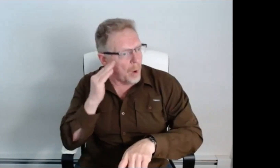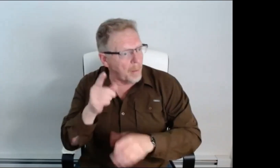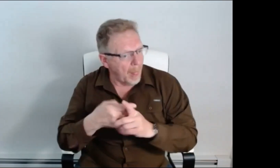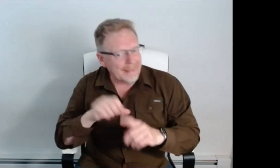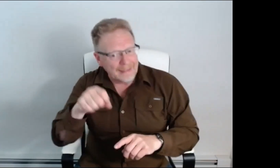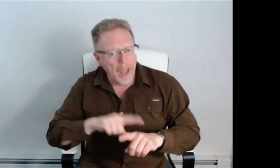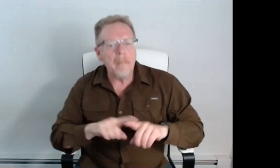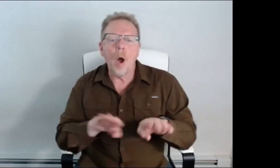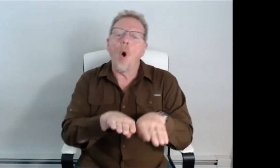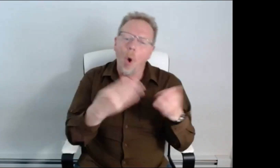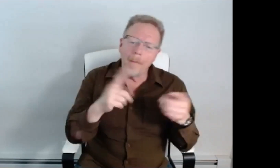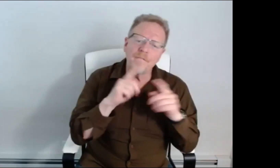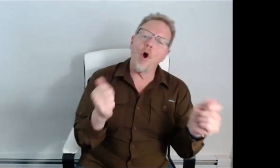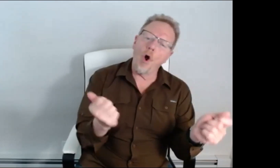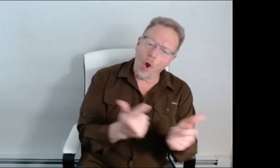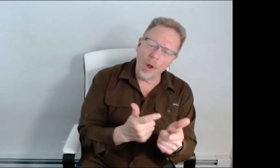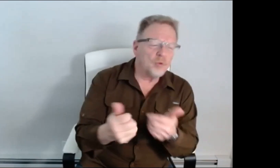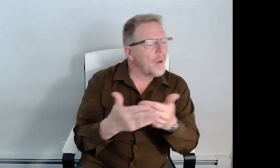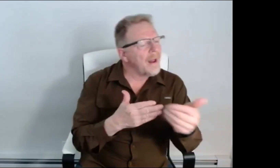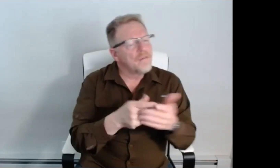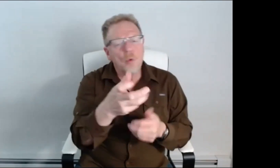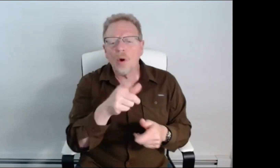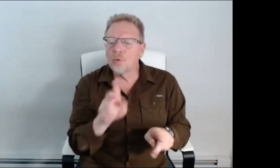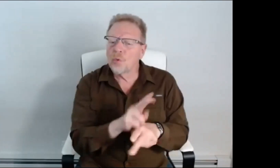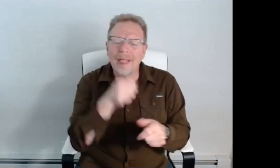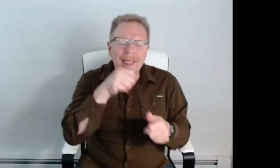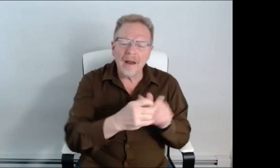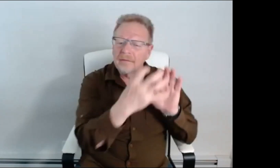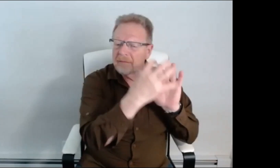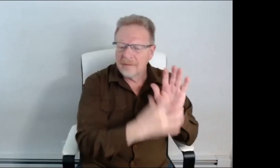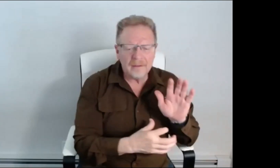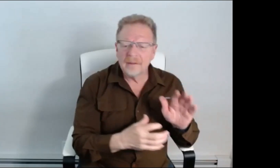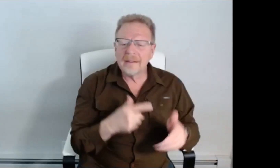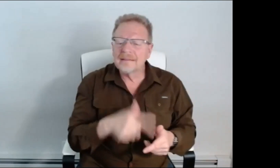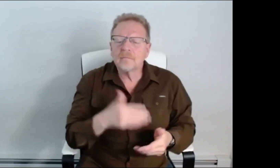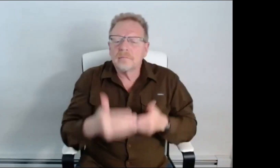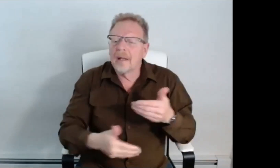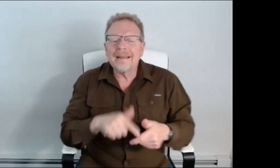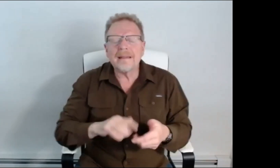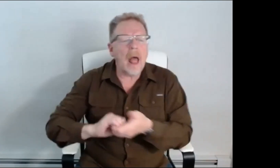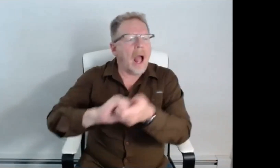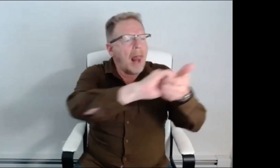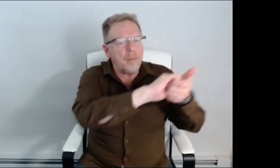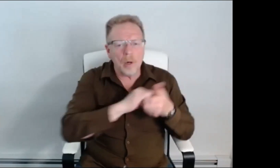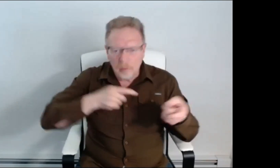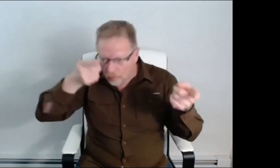Use whatever letter you guys want to use. I'm just trying to get the ball. Again, this is just a collaboration and trying to get the